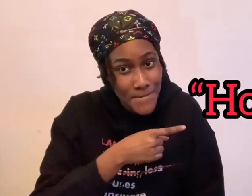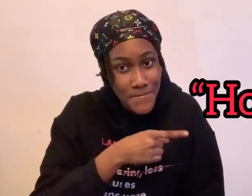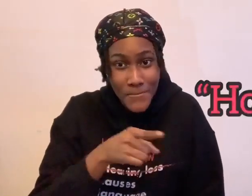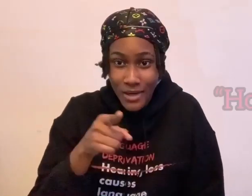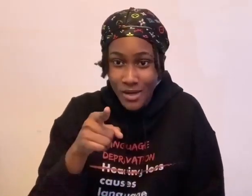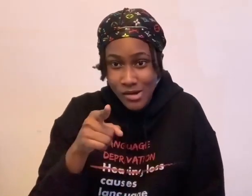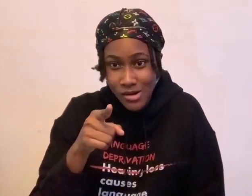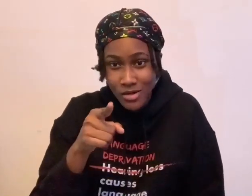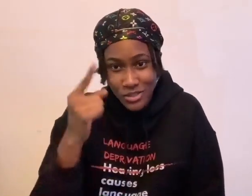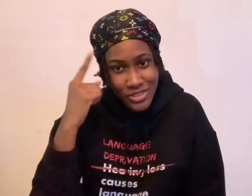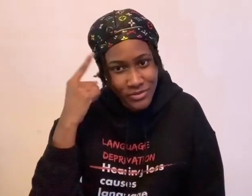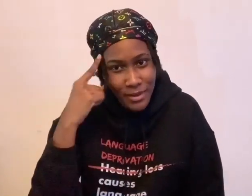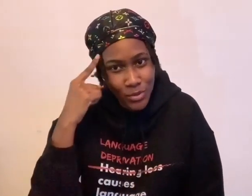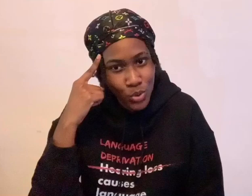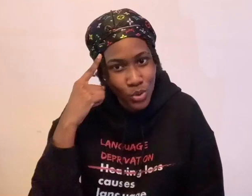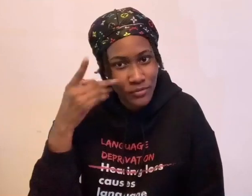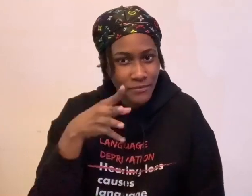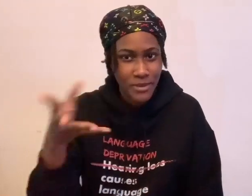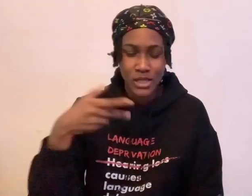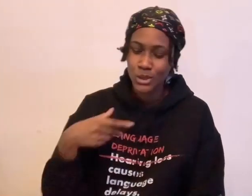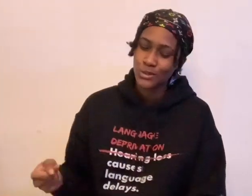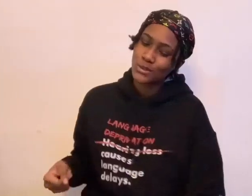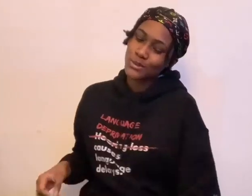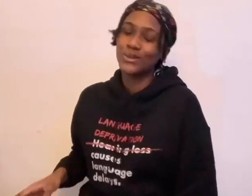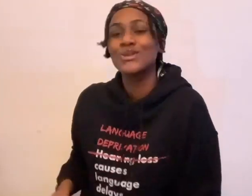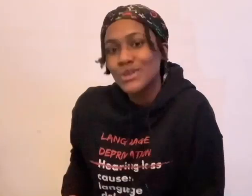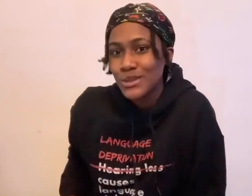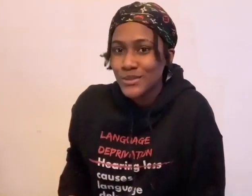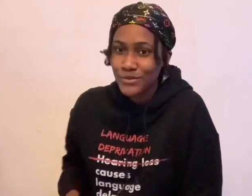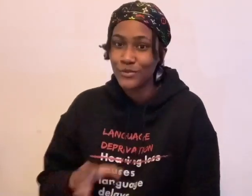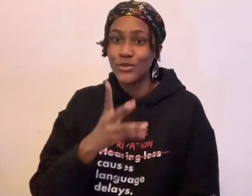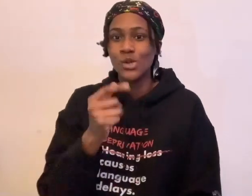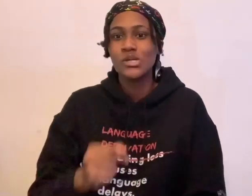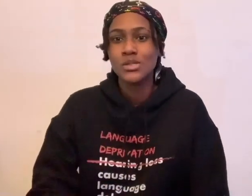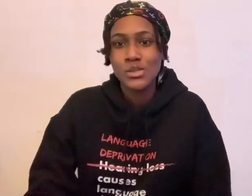But just remember though, for my little, for my folks,